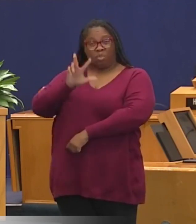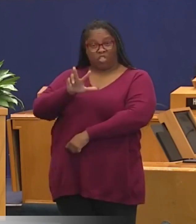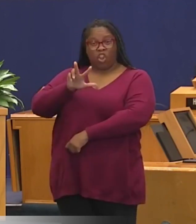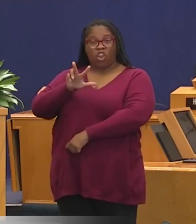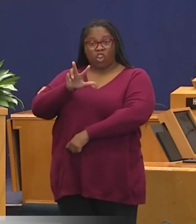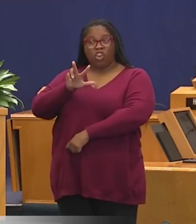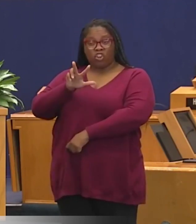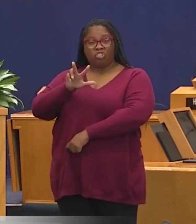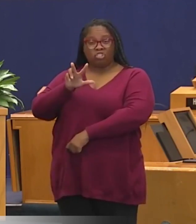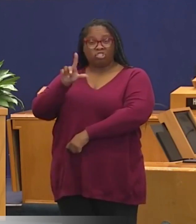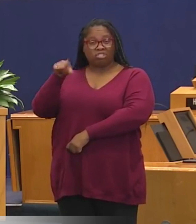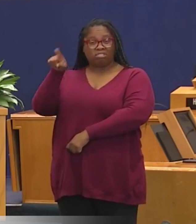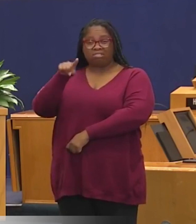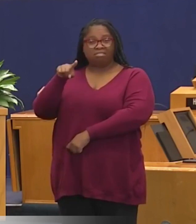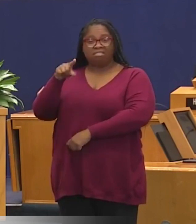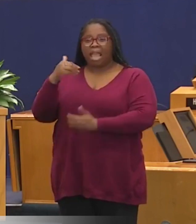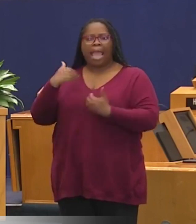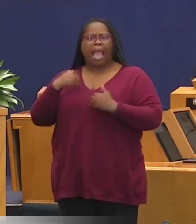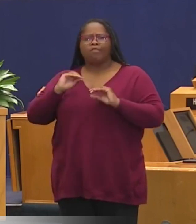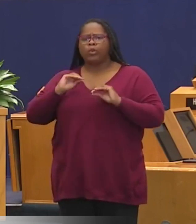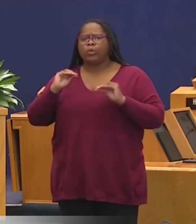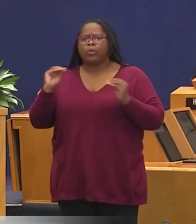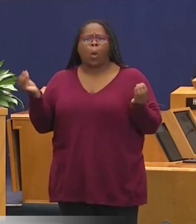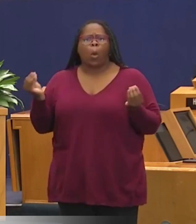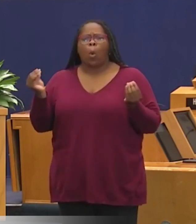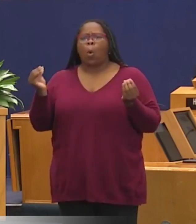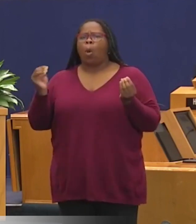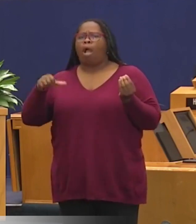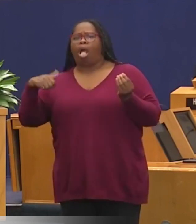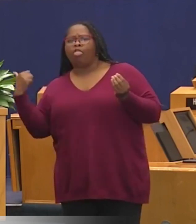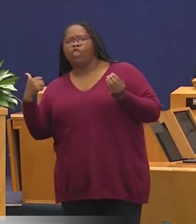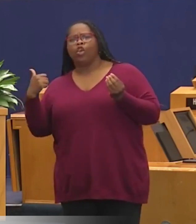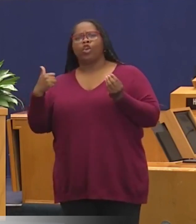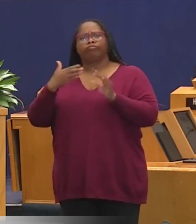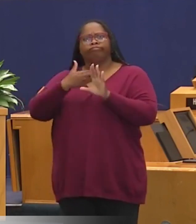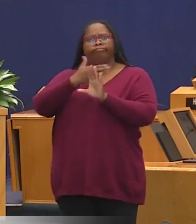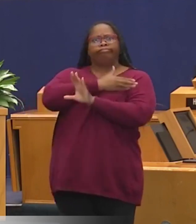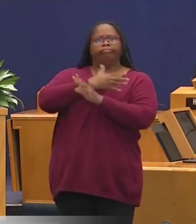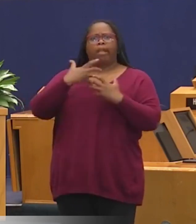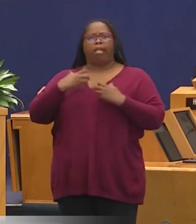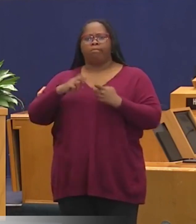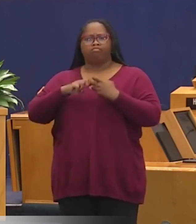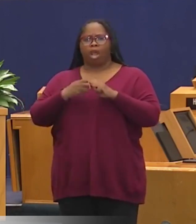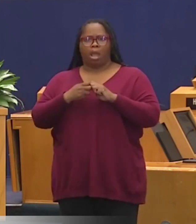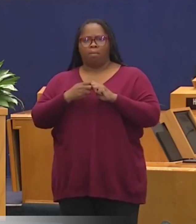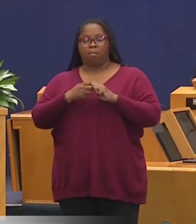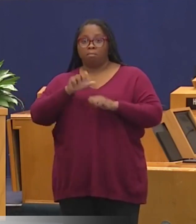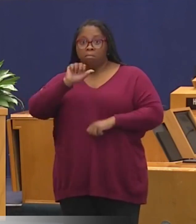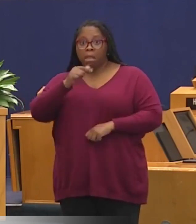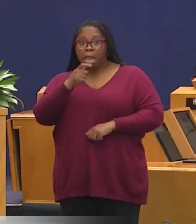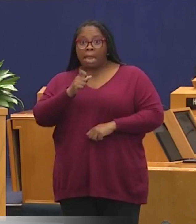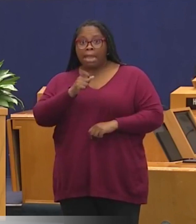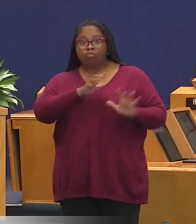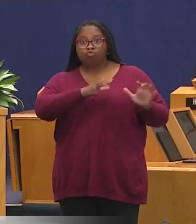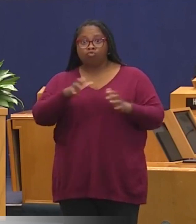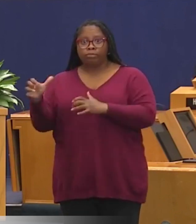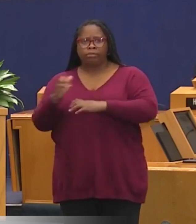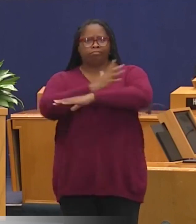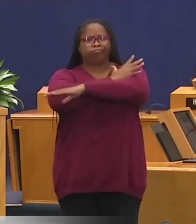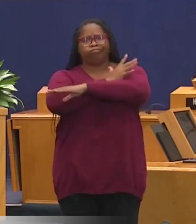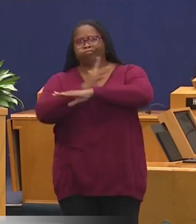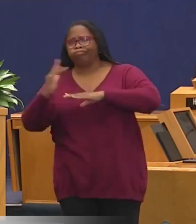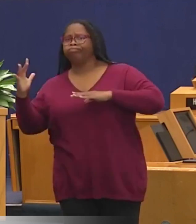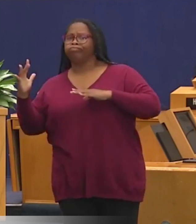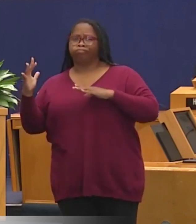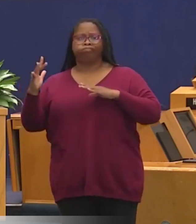of COVID-19 have no underlying health conditions, and they're dispersed across all age categories. So I want to